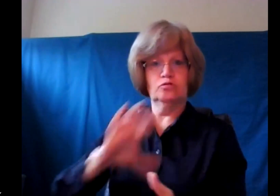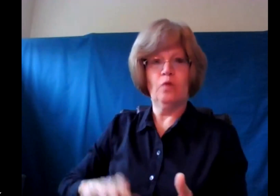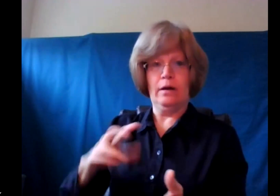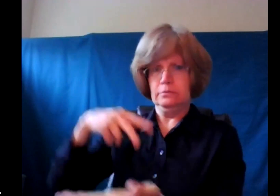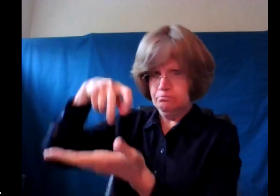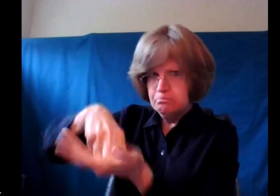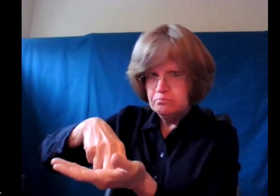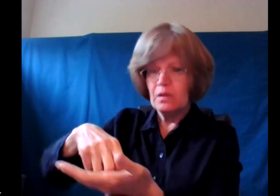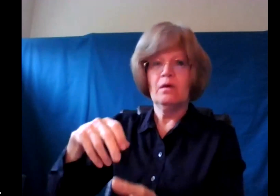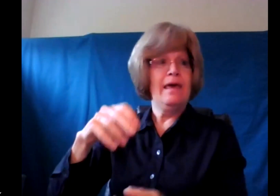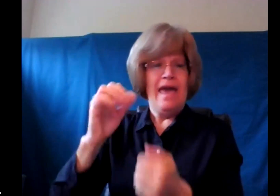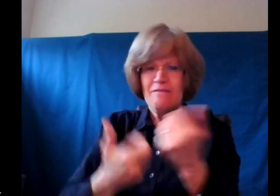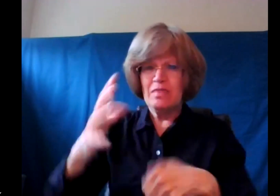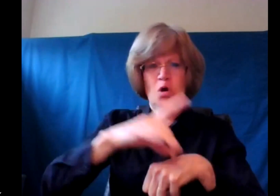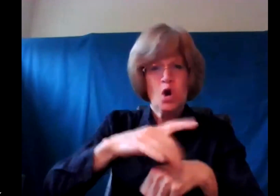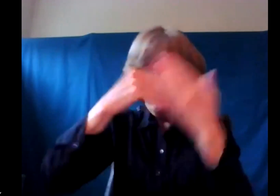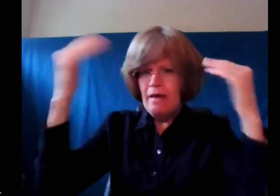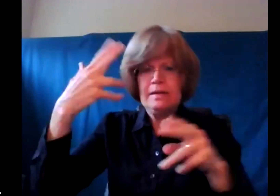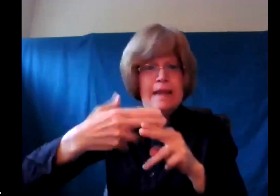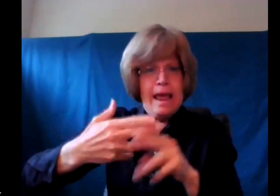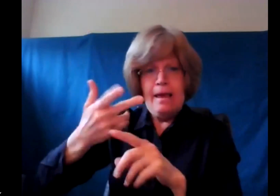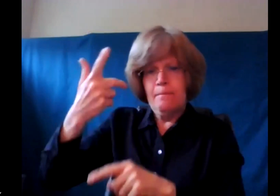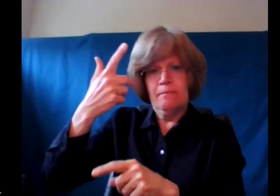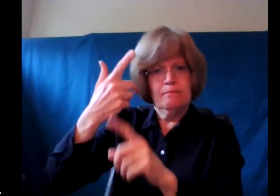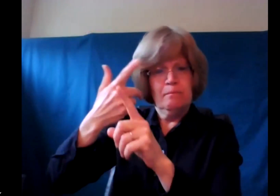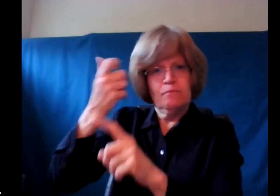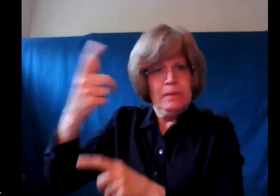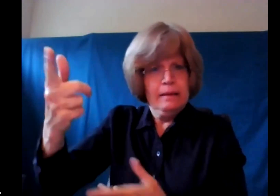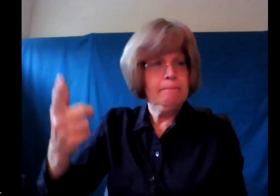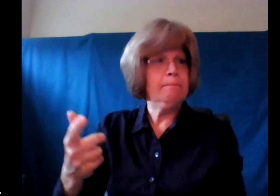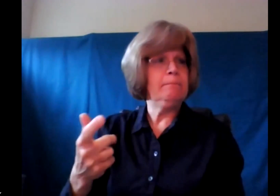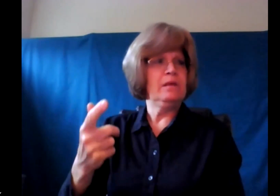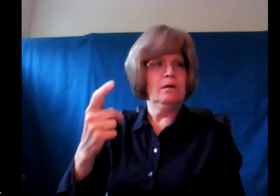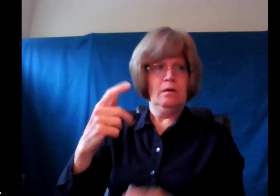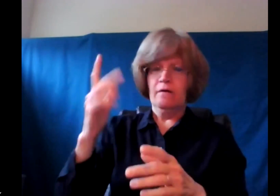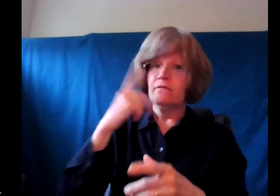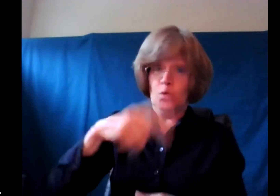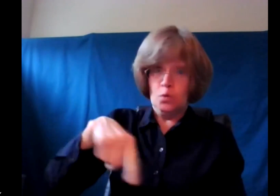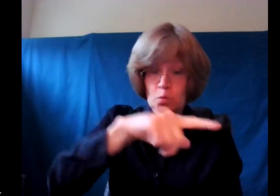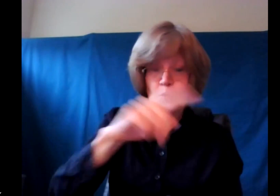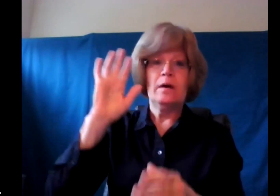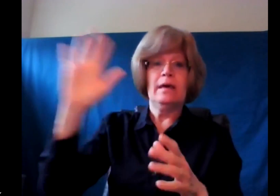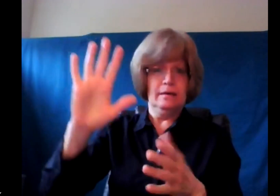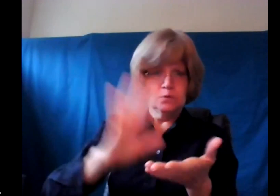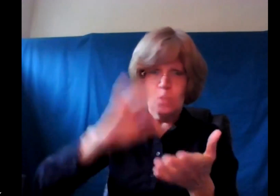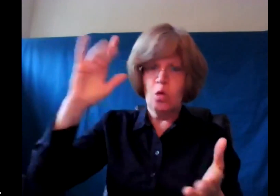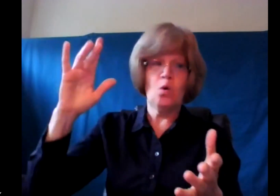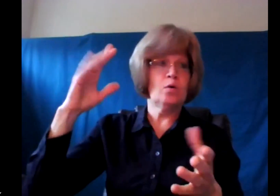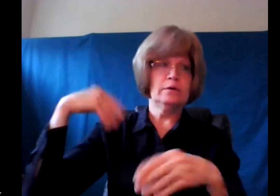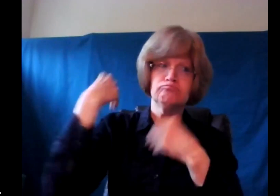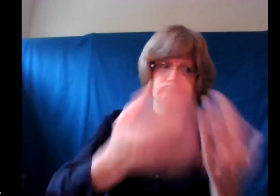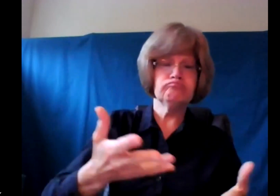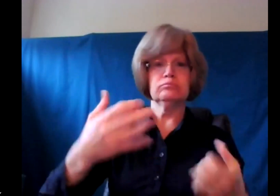is named, that he would grant you, according to the riches of his glory, to be strengthened with